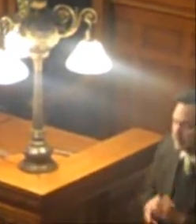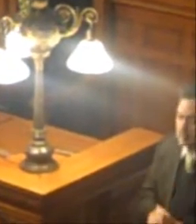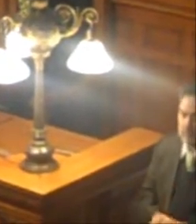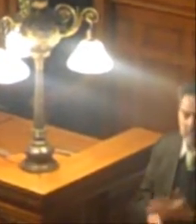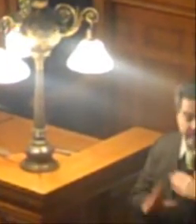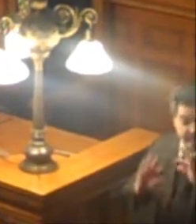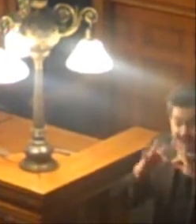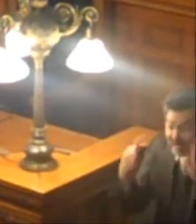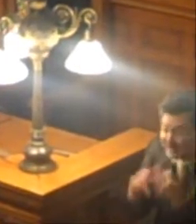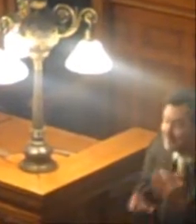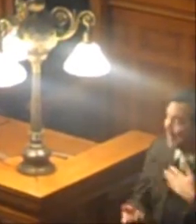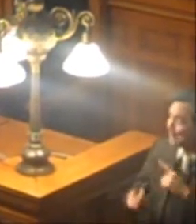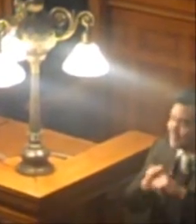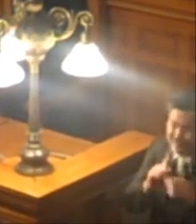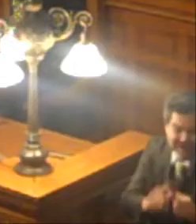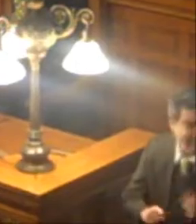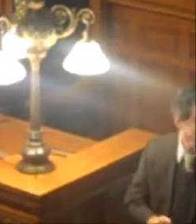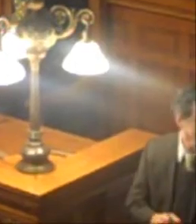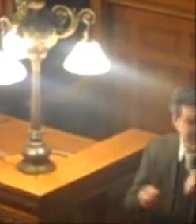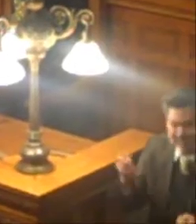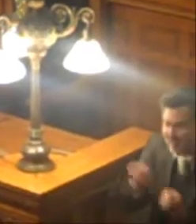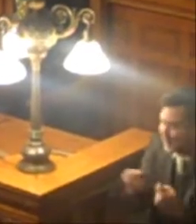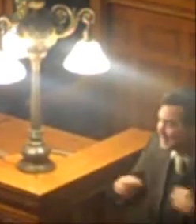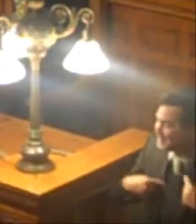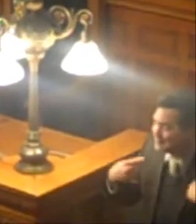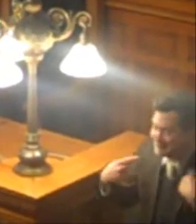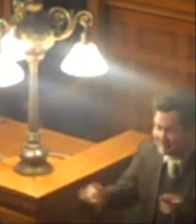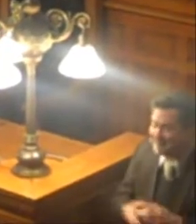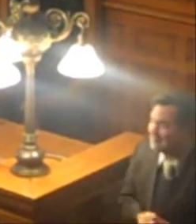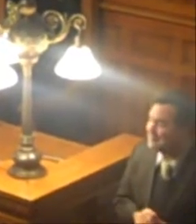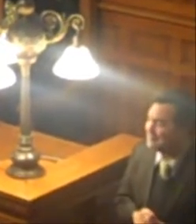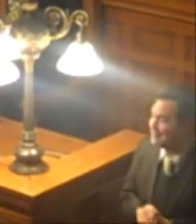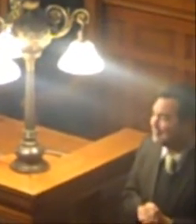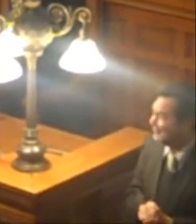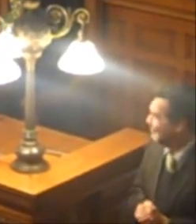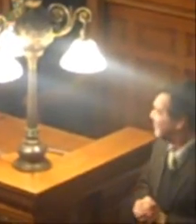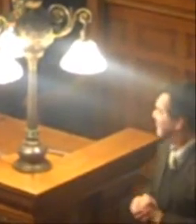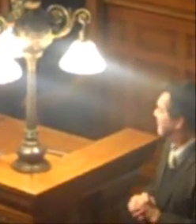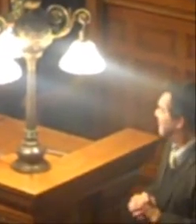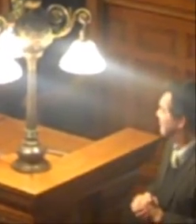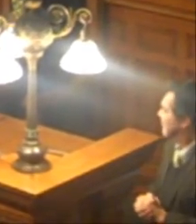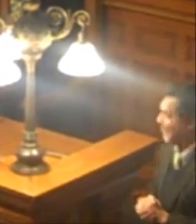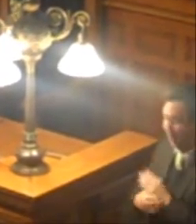my friends, my supporters, fellow Llewellyans.